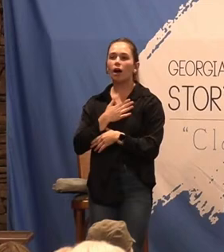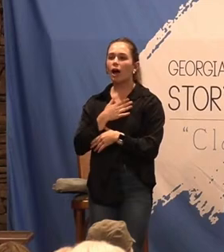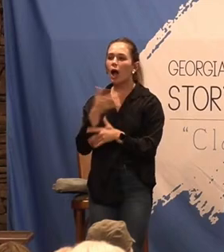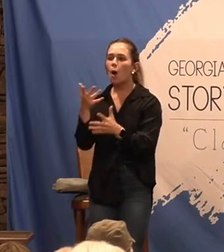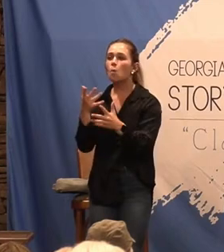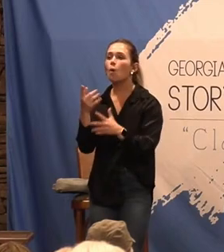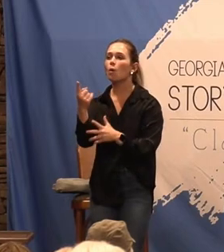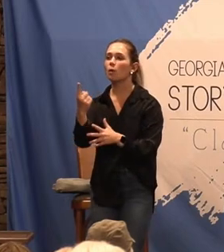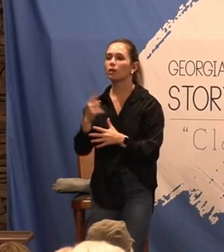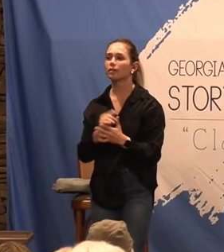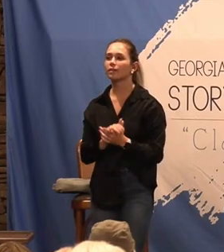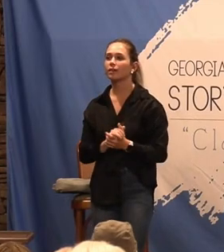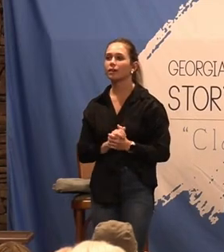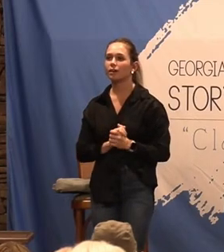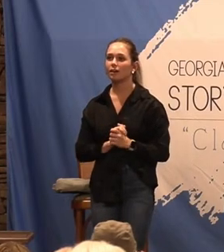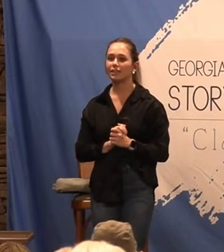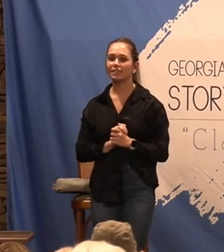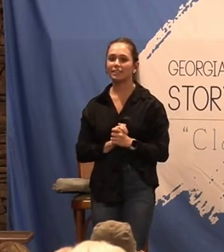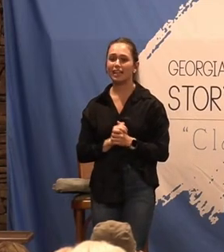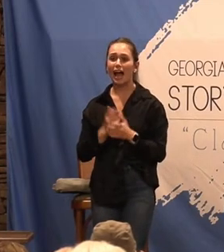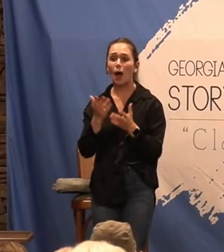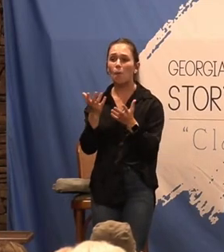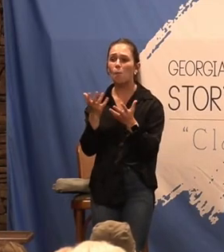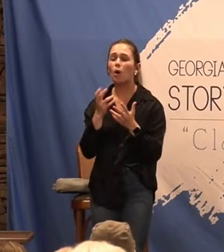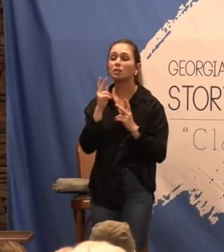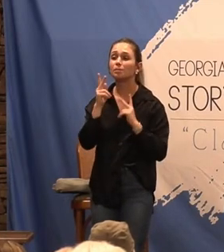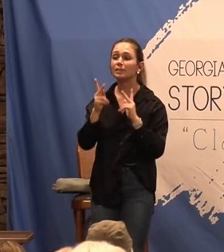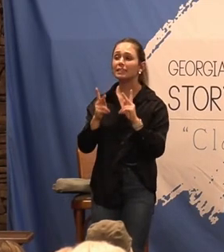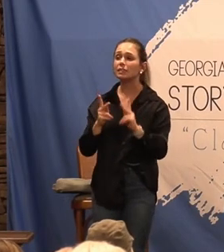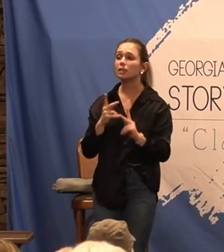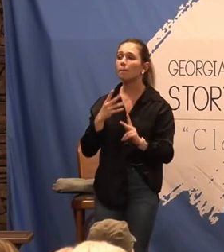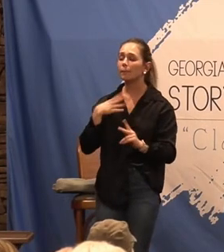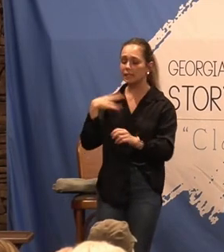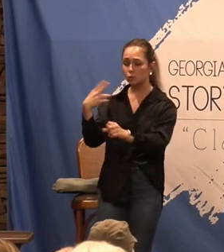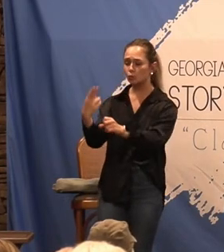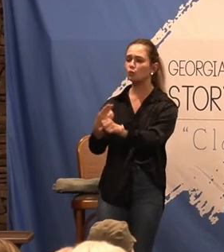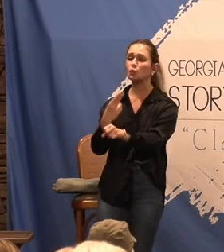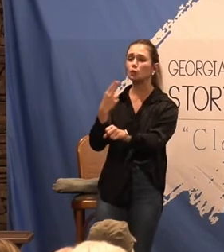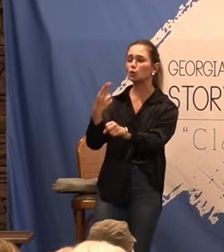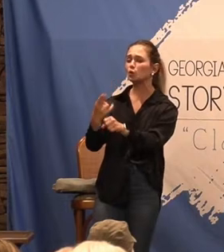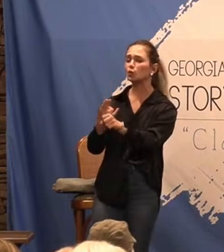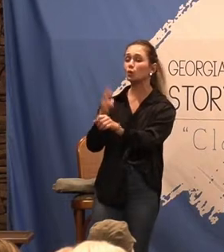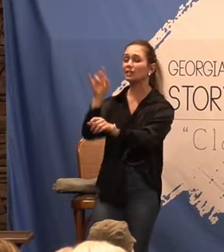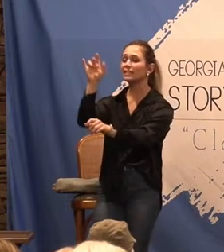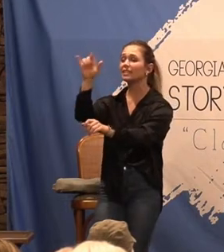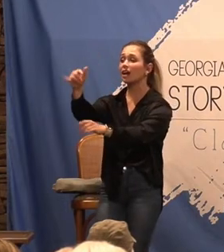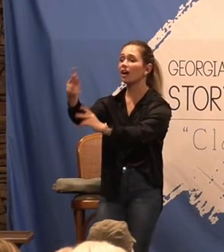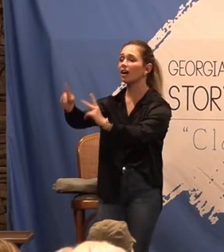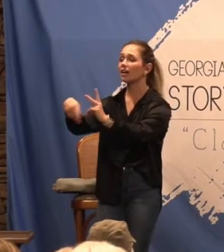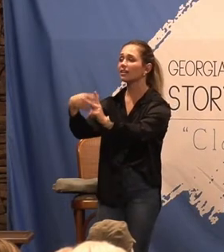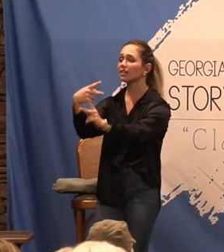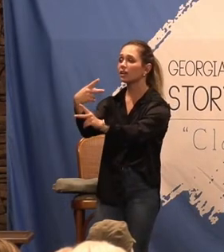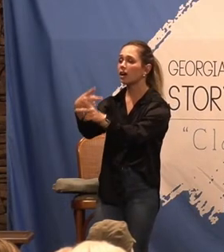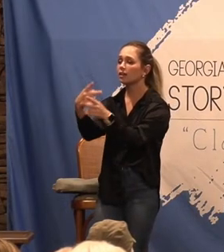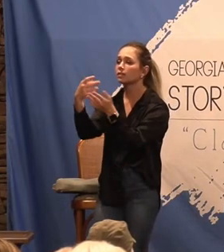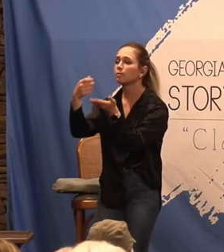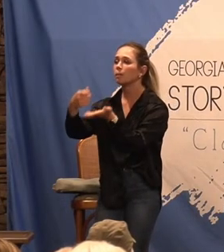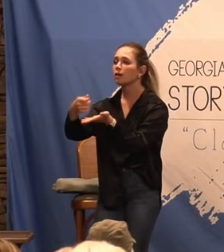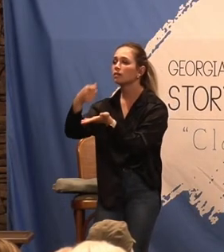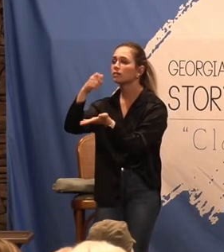one. I want to be somebody who drinks her coffee out of this kind of vessel.